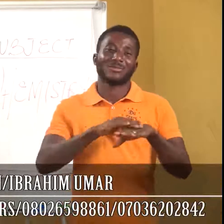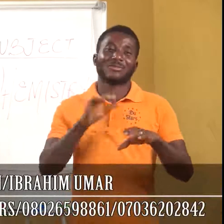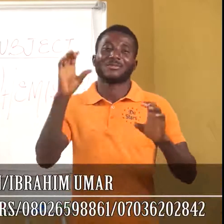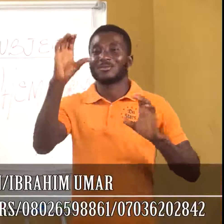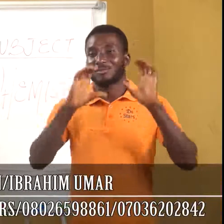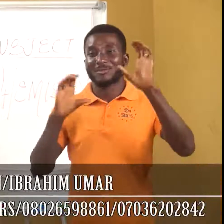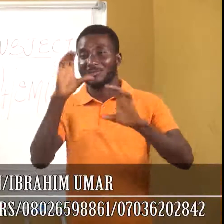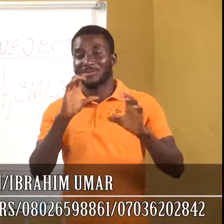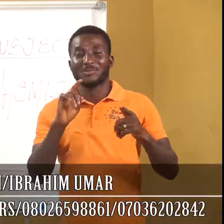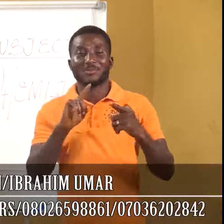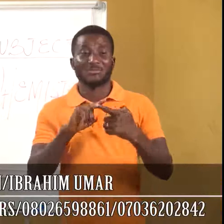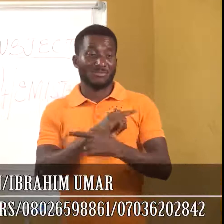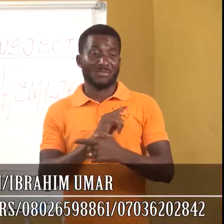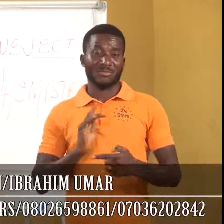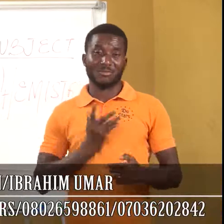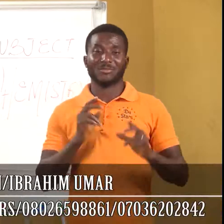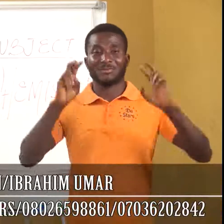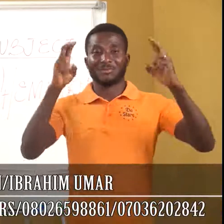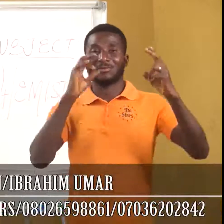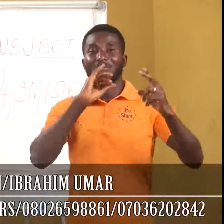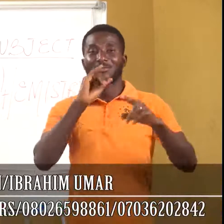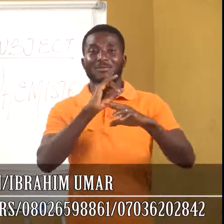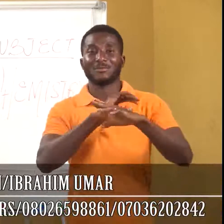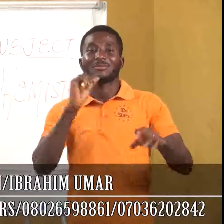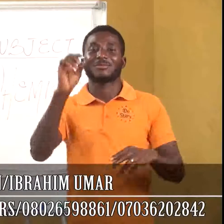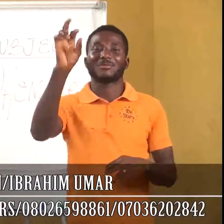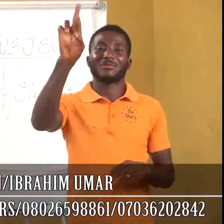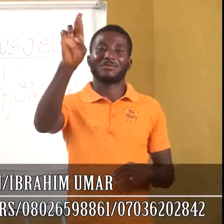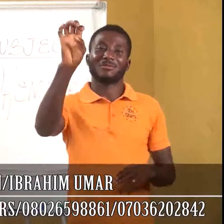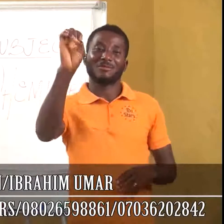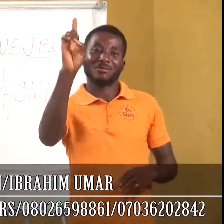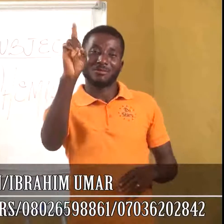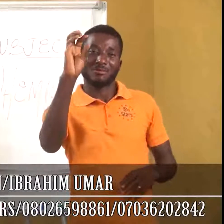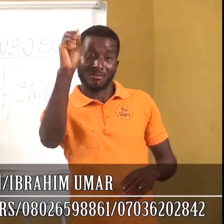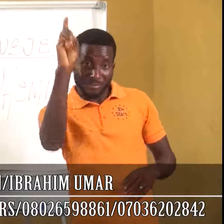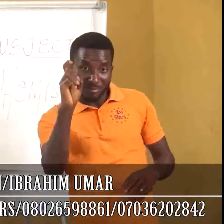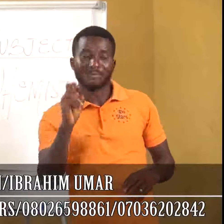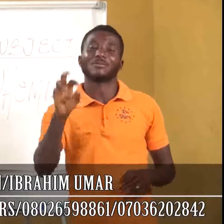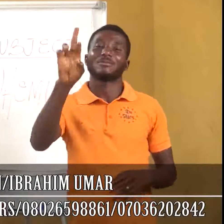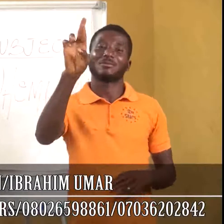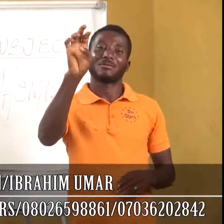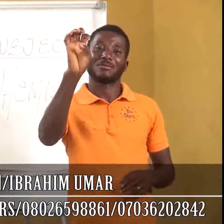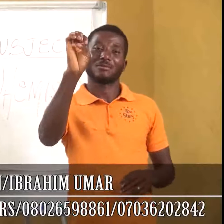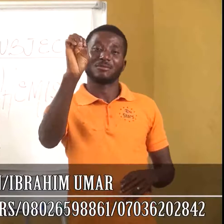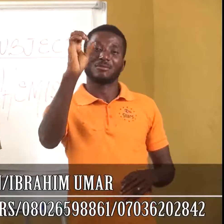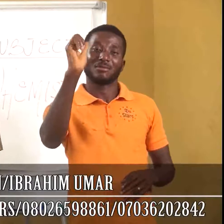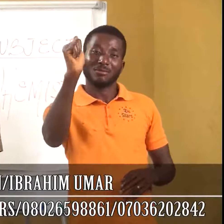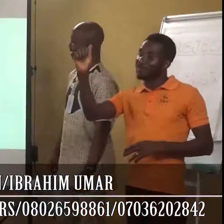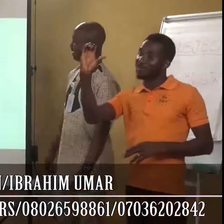my topic will be on redox reaction. I'll be building on our previous lesson,